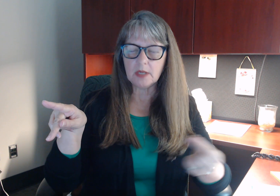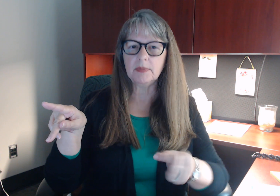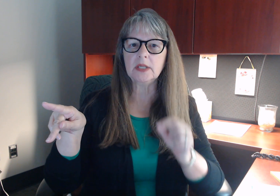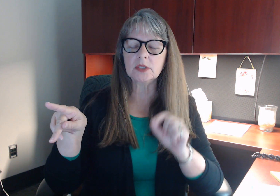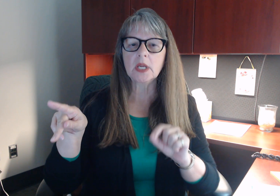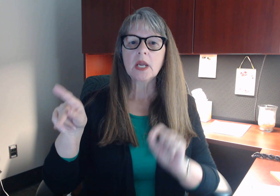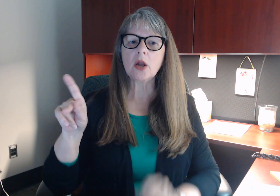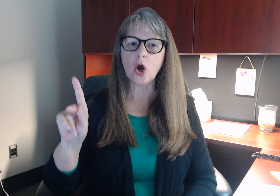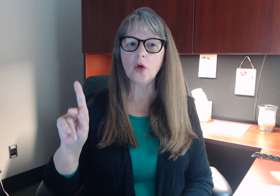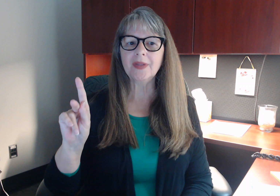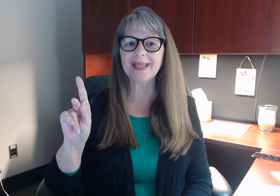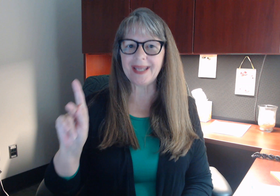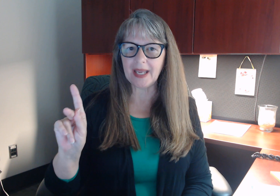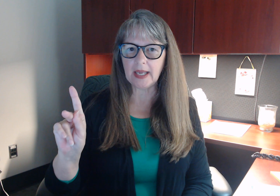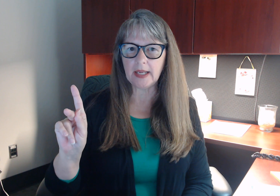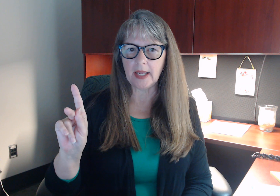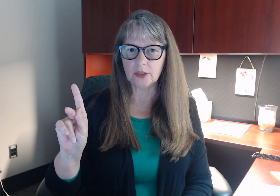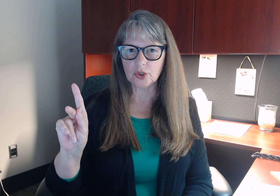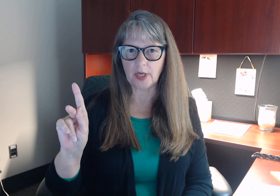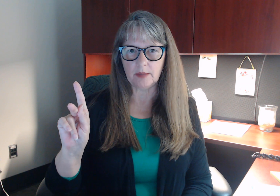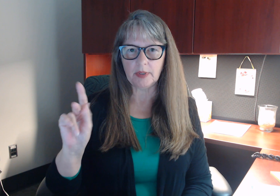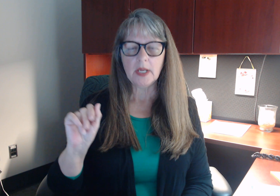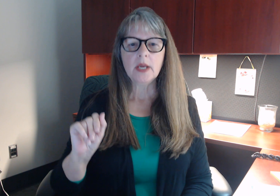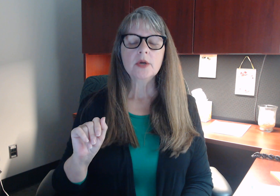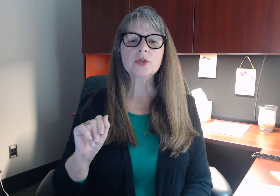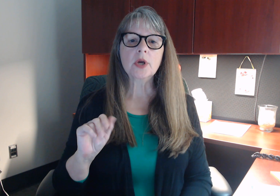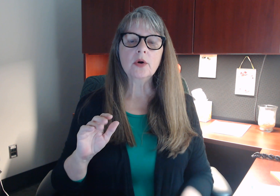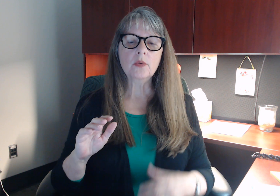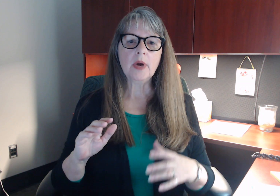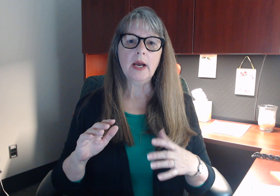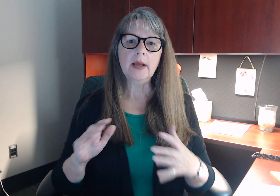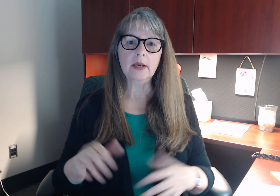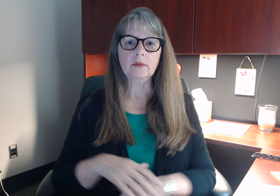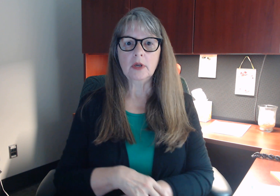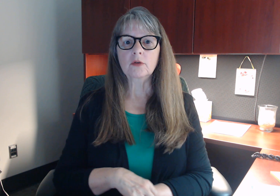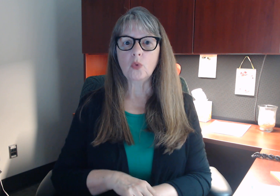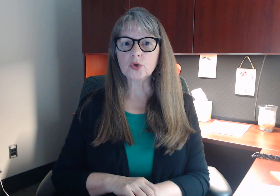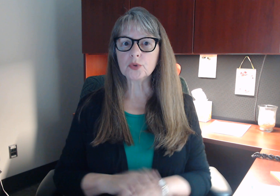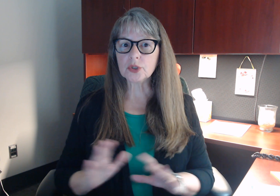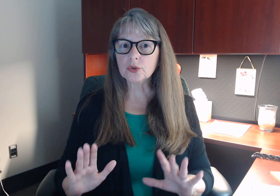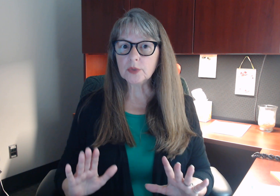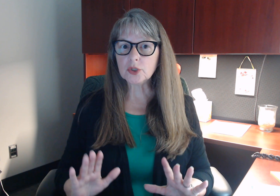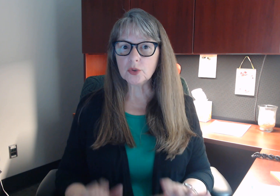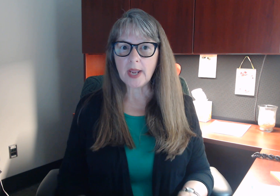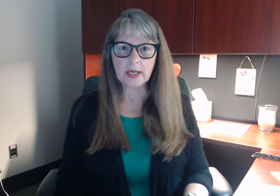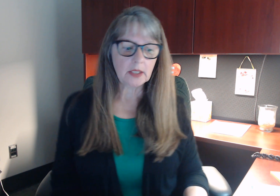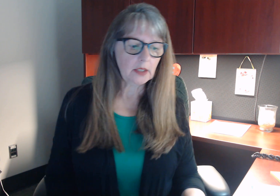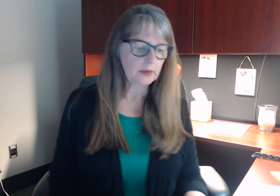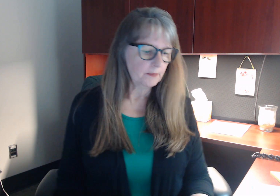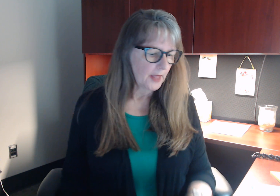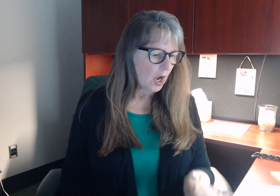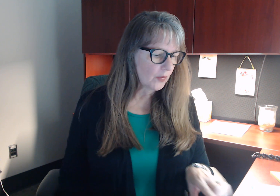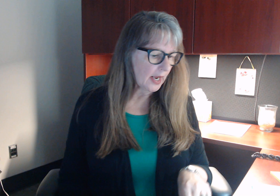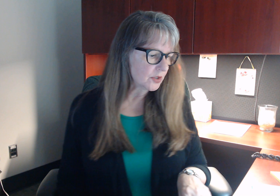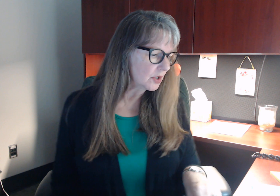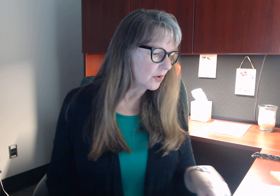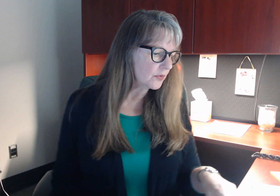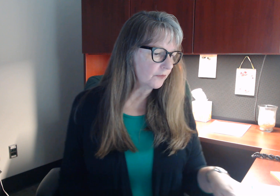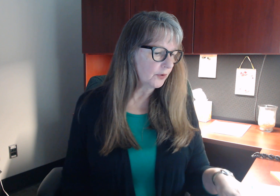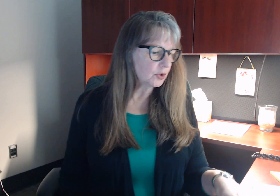it's called the K hand shape. So, and of course, we're still doing it two-handedly. Okay, so the first